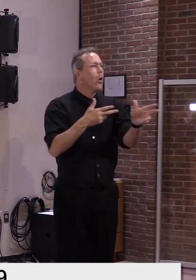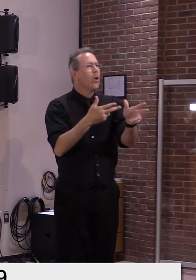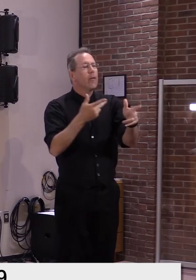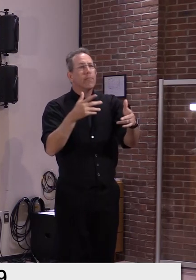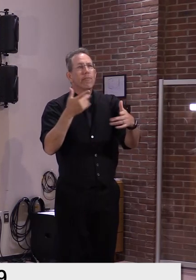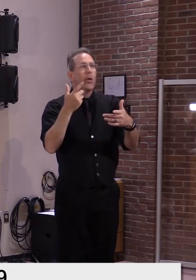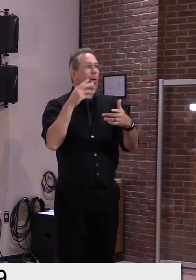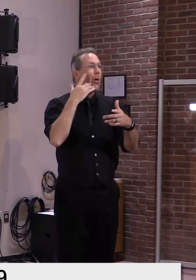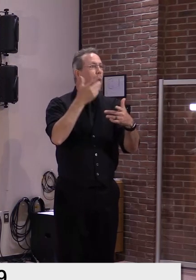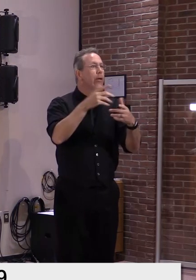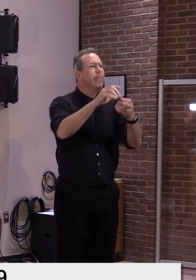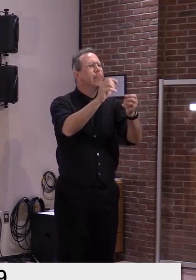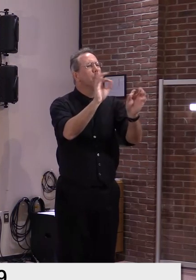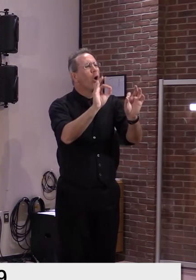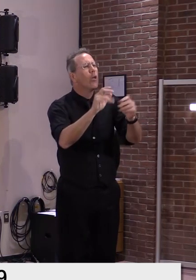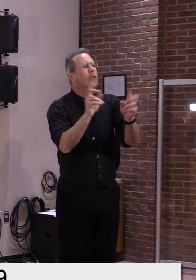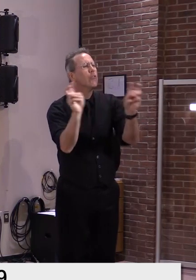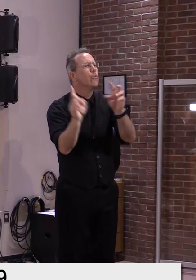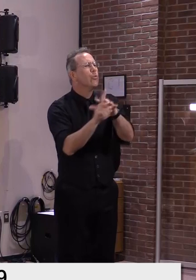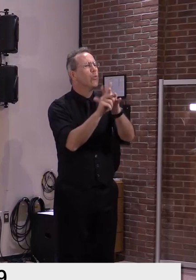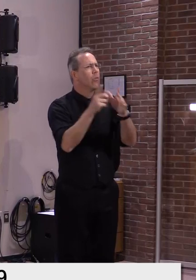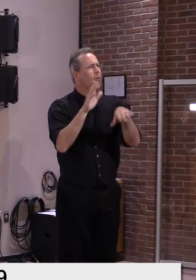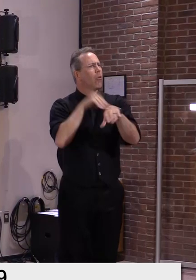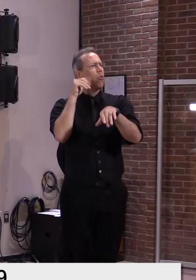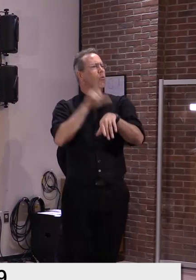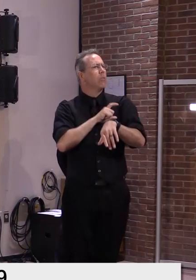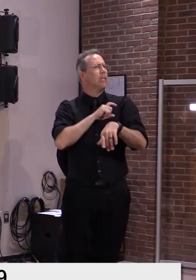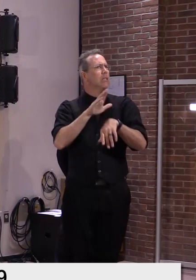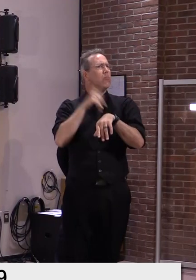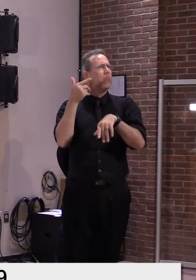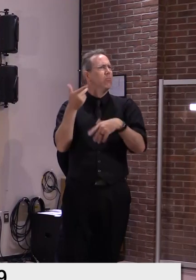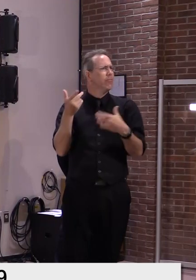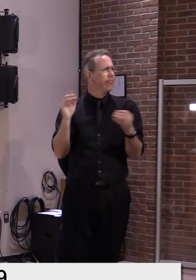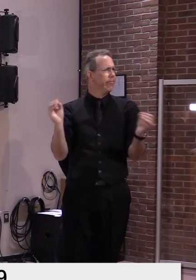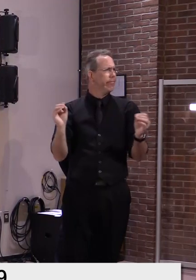interstate. Any idea the troopers want to know